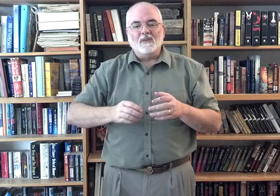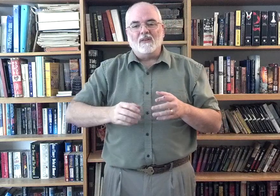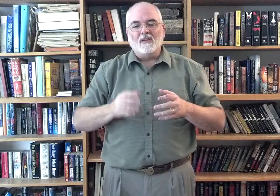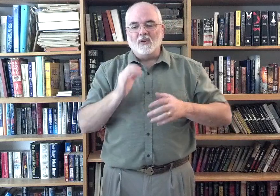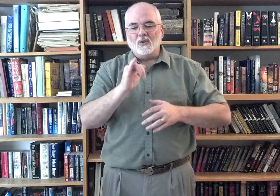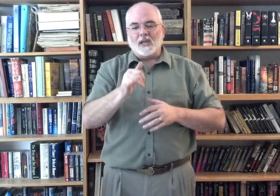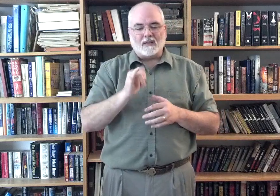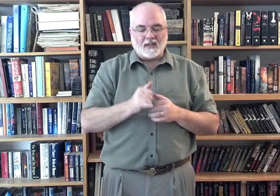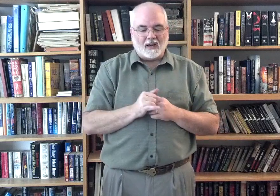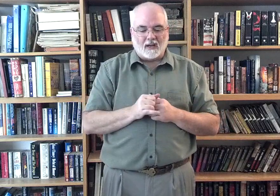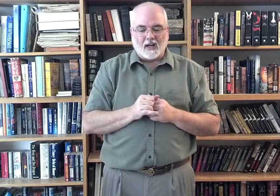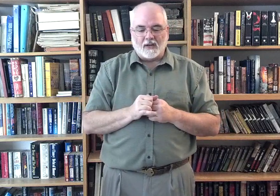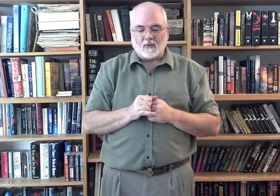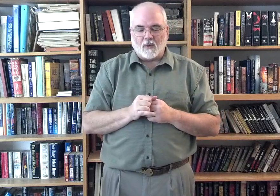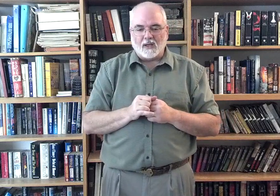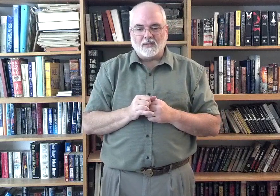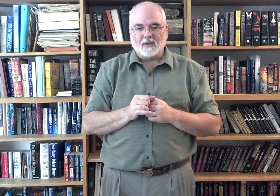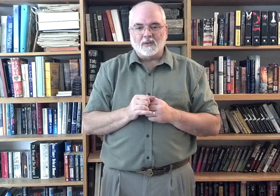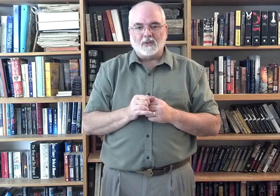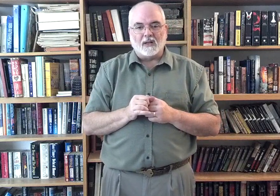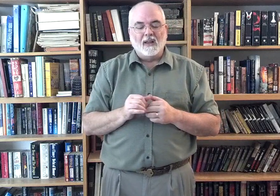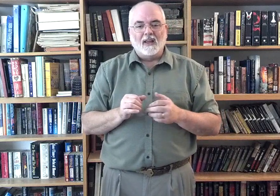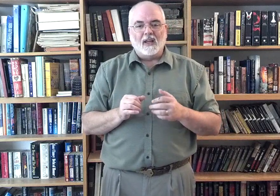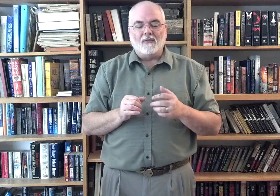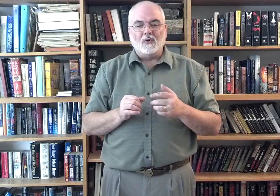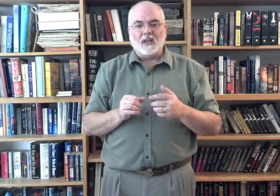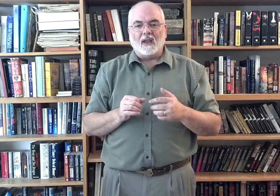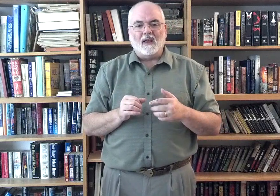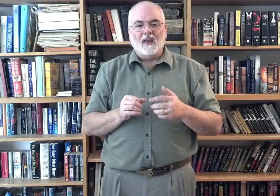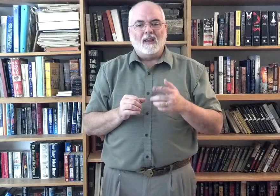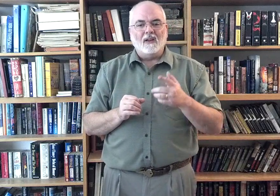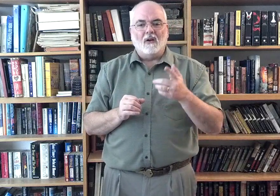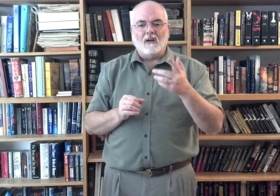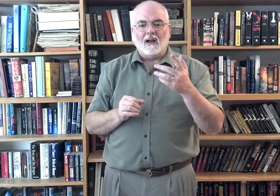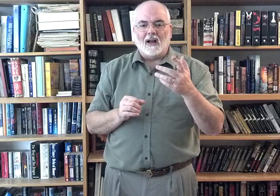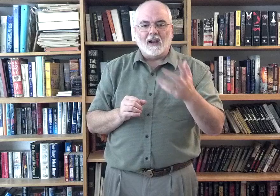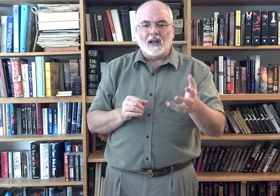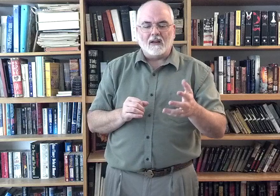you can use that sign in a lot of different ways. You can do it like, if you say, you know, I like